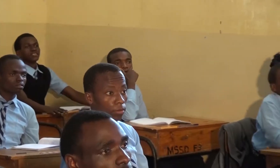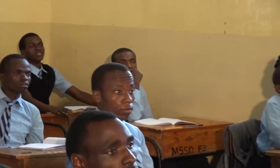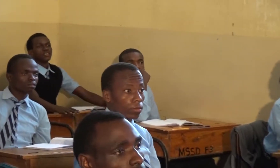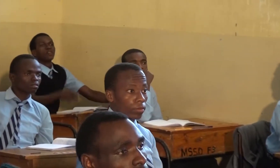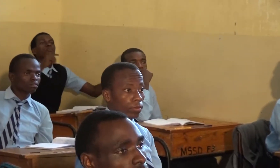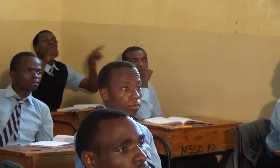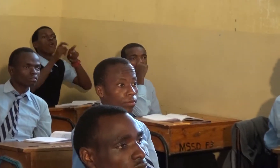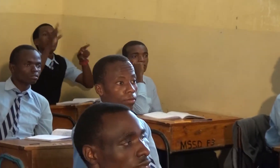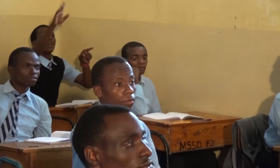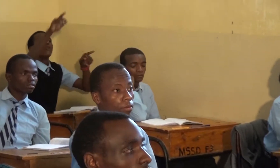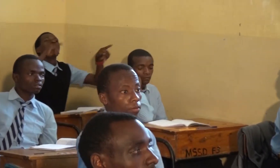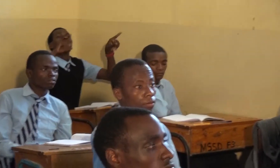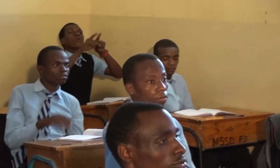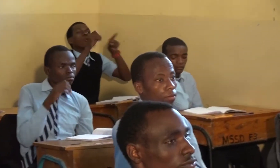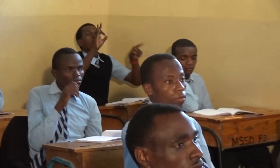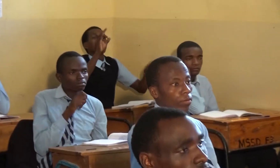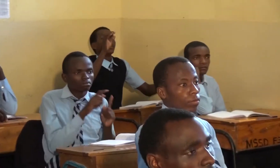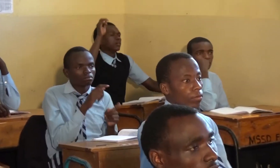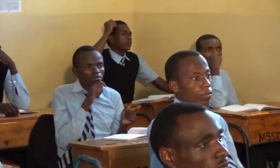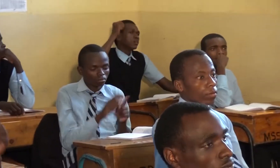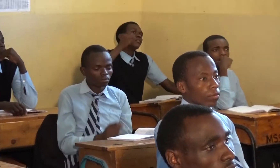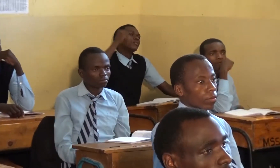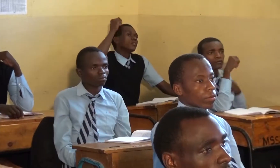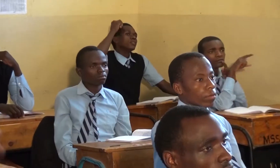Similar was who? Brother to?